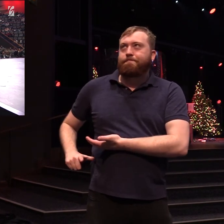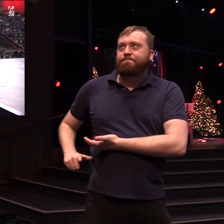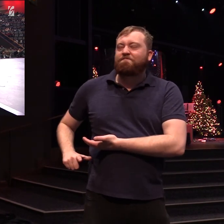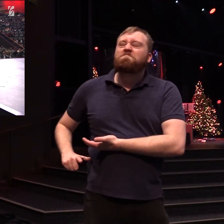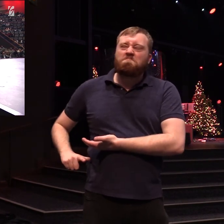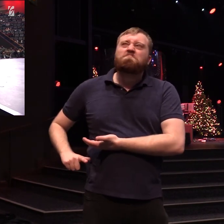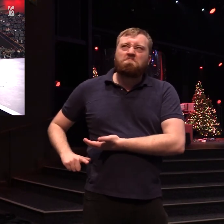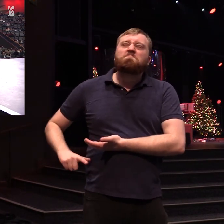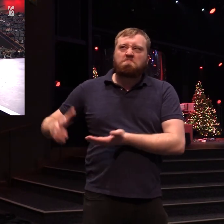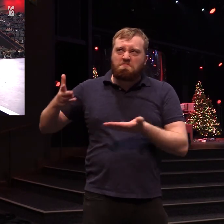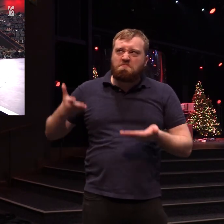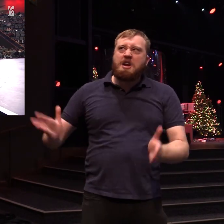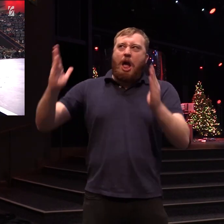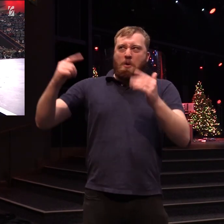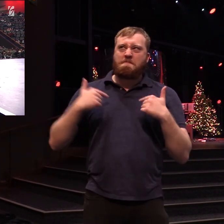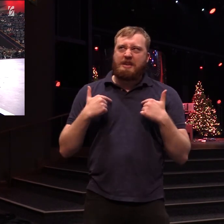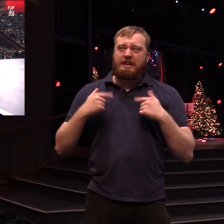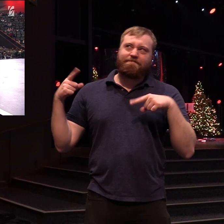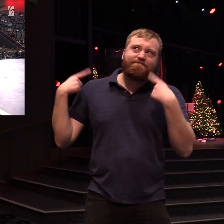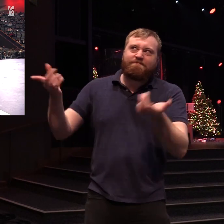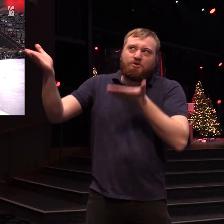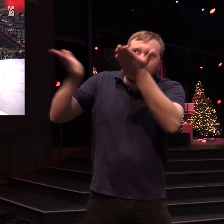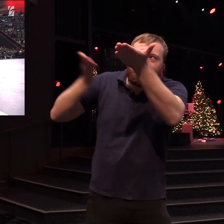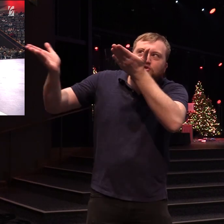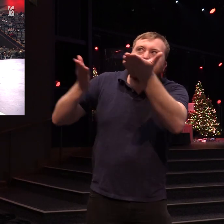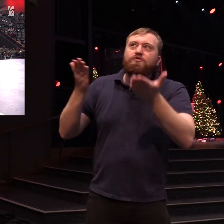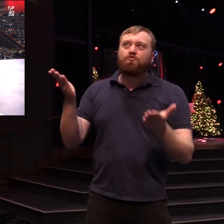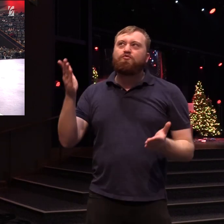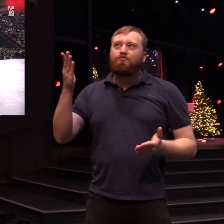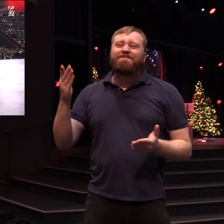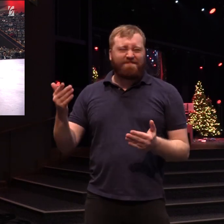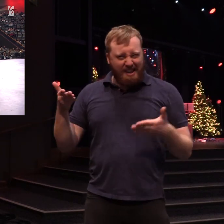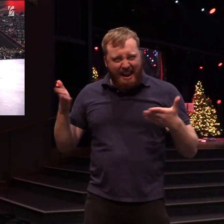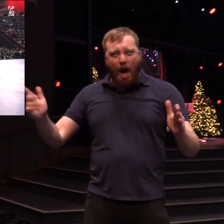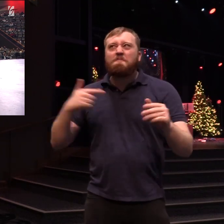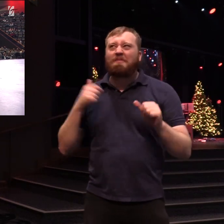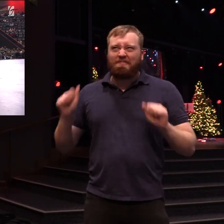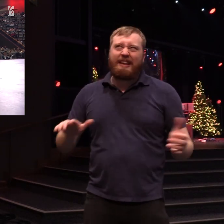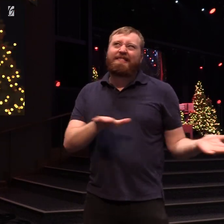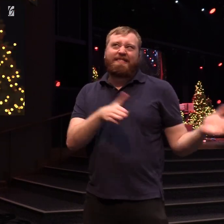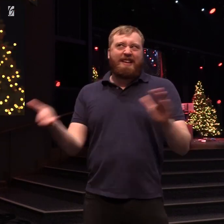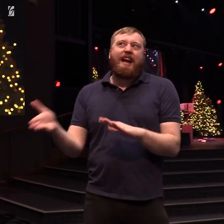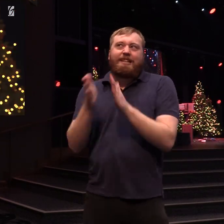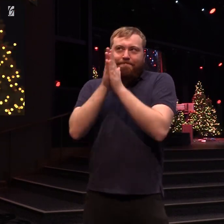you can let me, your servant, die in peace.